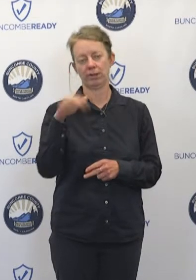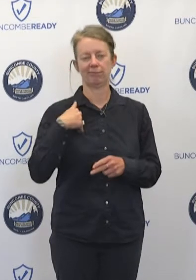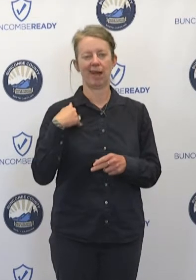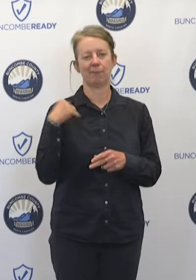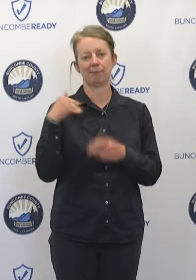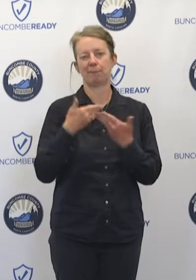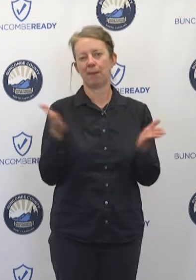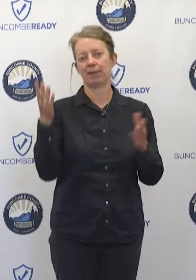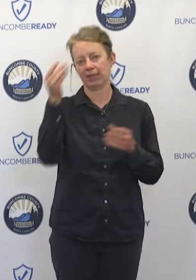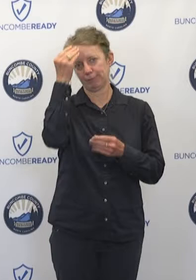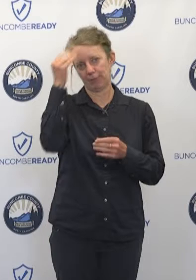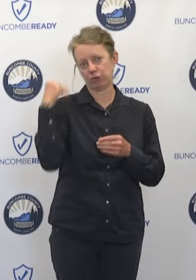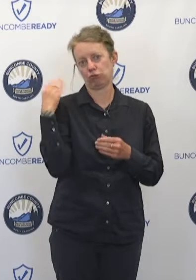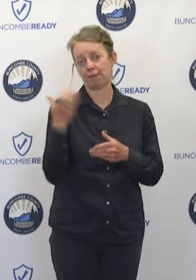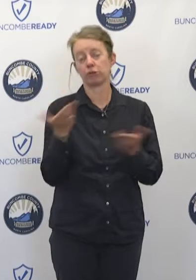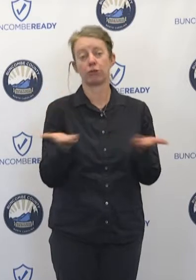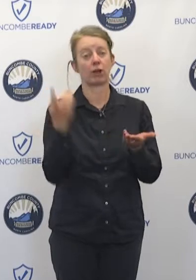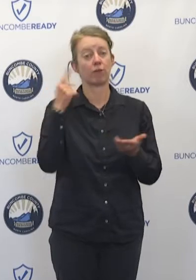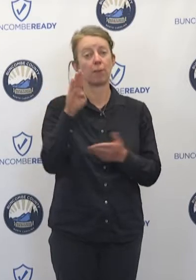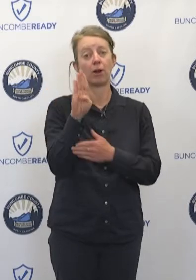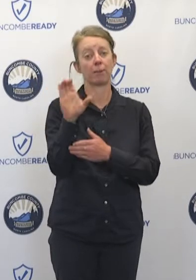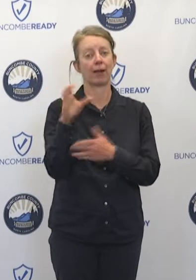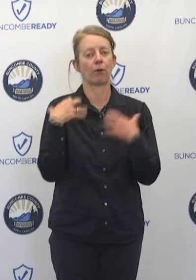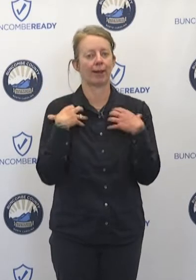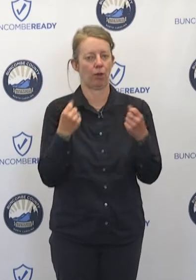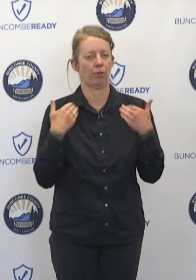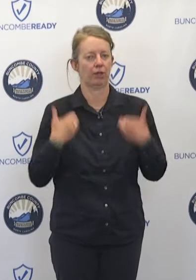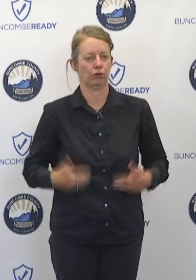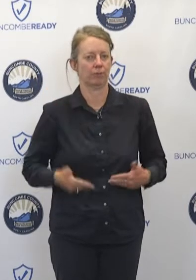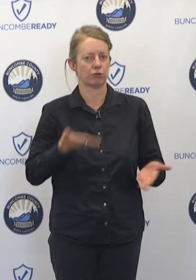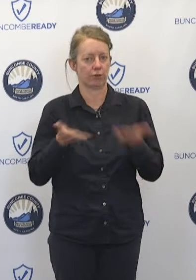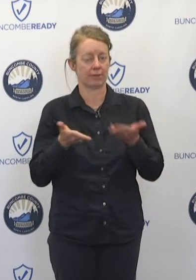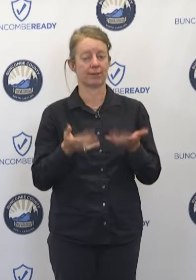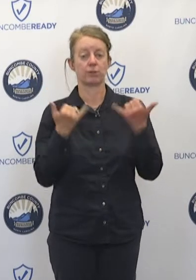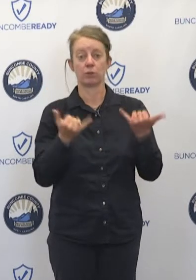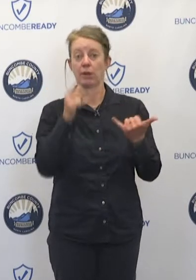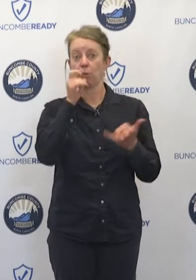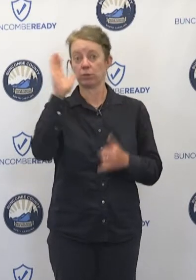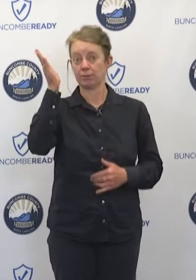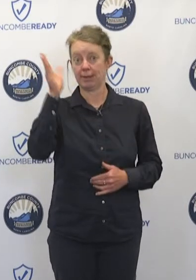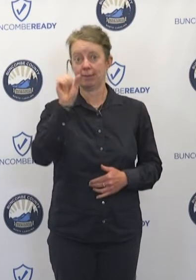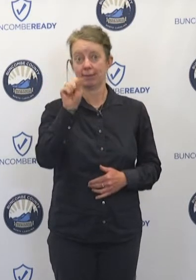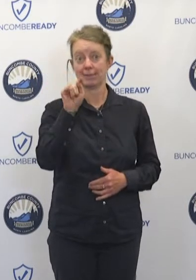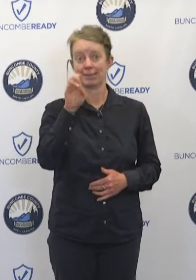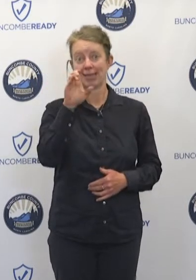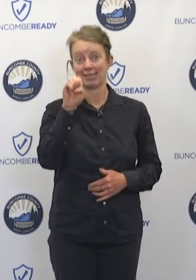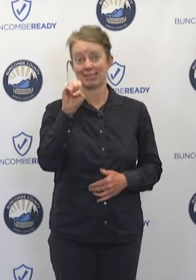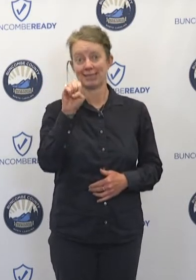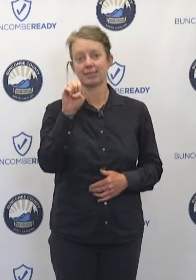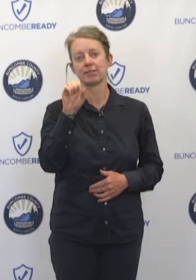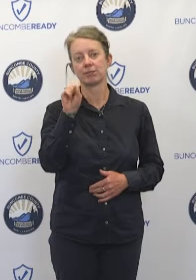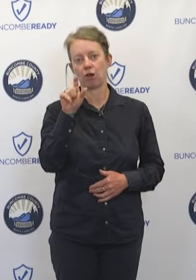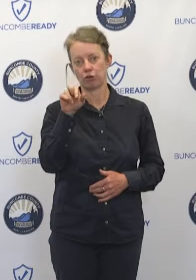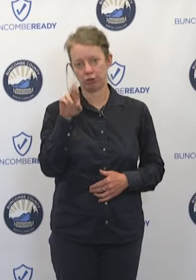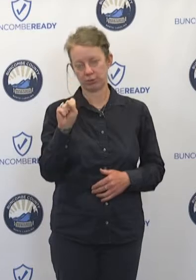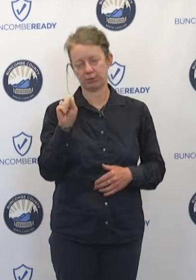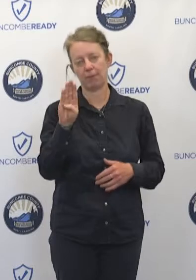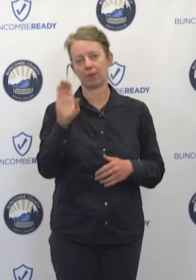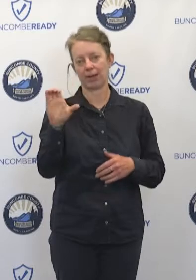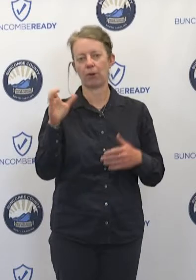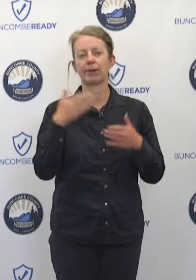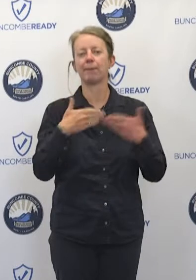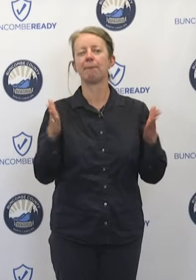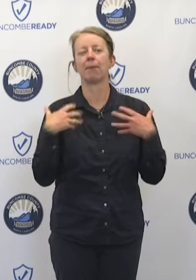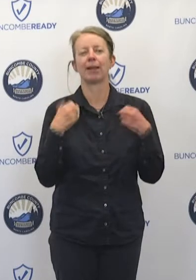here for Buncombe County Health and Human Services. Today we have Stacy Saunders, the Buncombe County Public Health Director, here with us